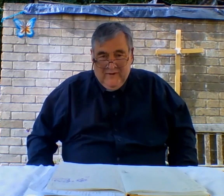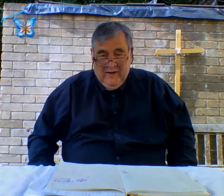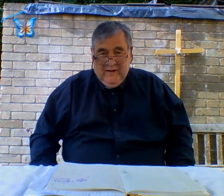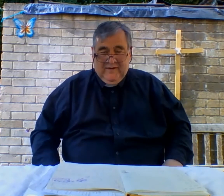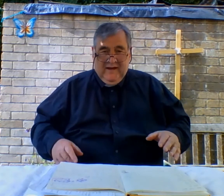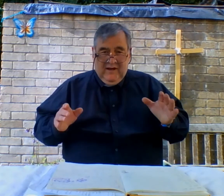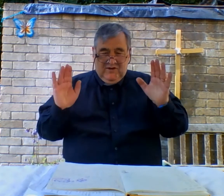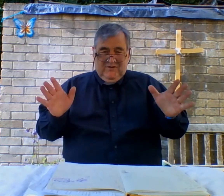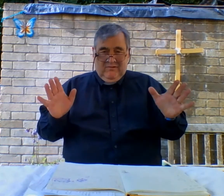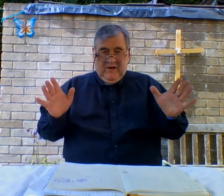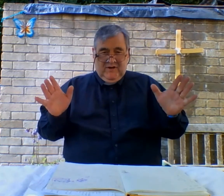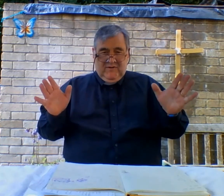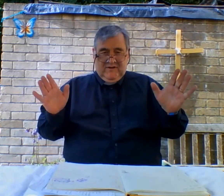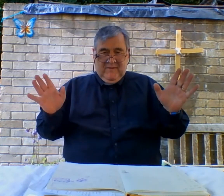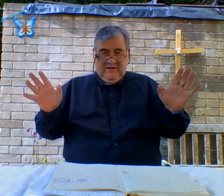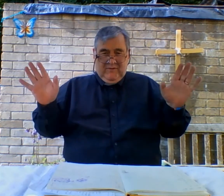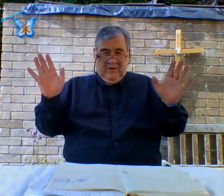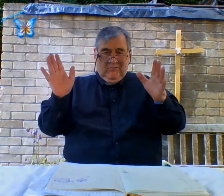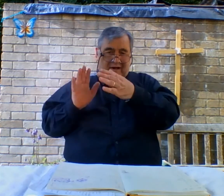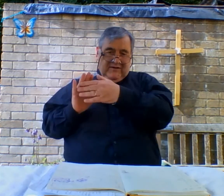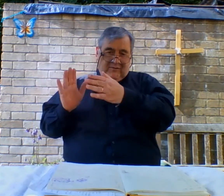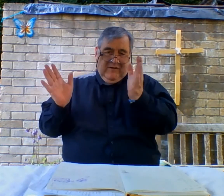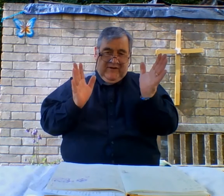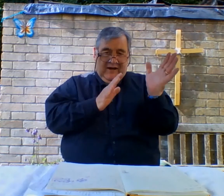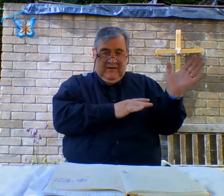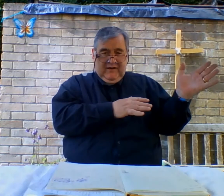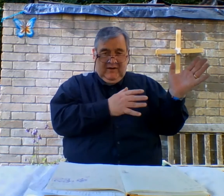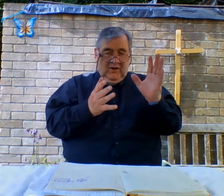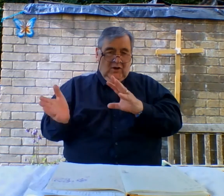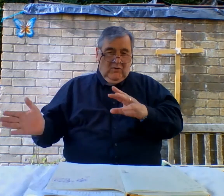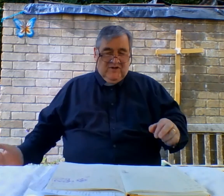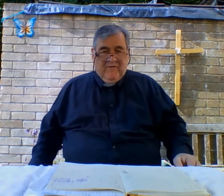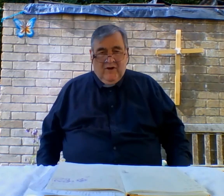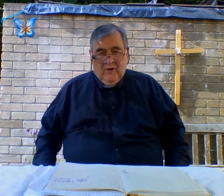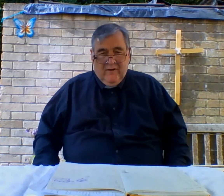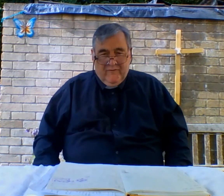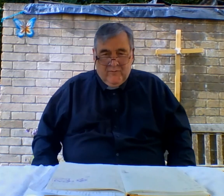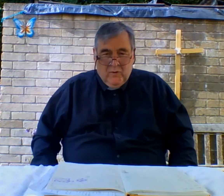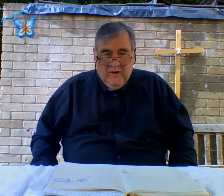And again, just to remind you, it doesn't matter whether you're right or left-handed, whichever you're comfortable with,